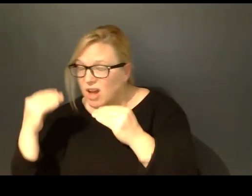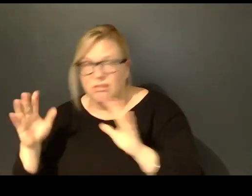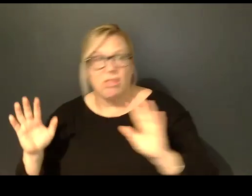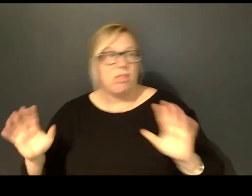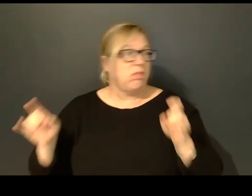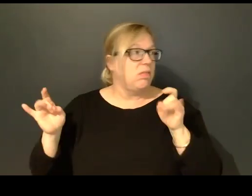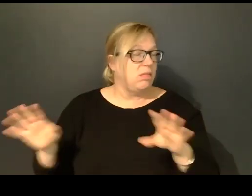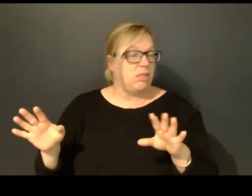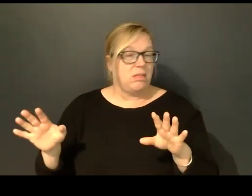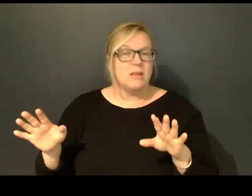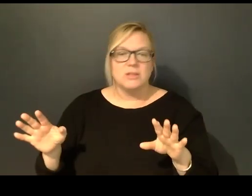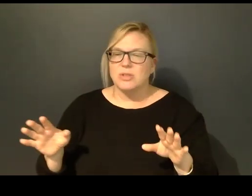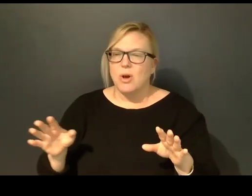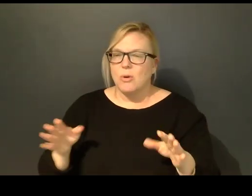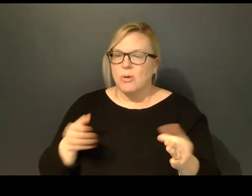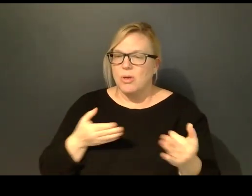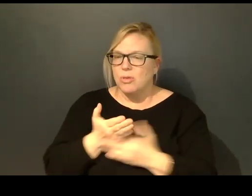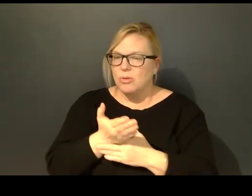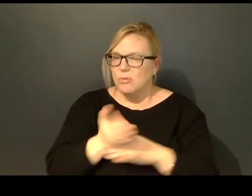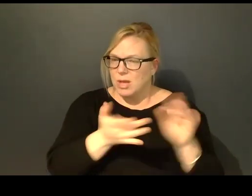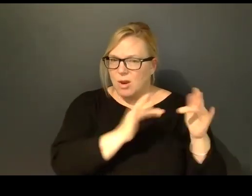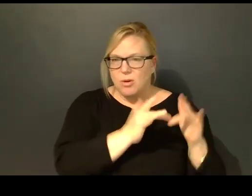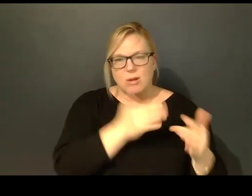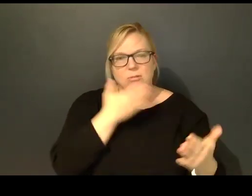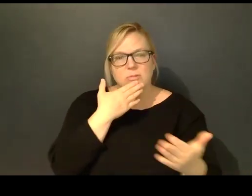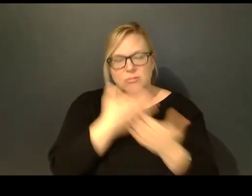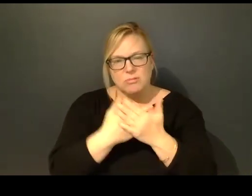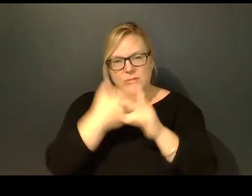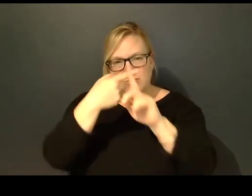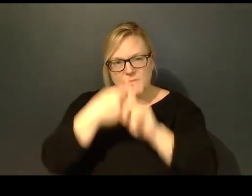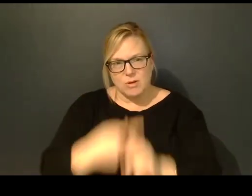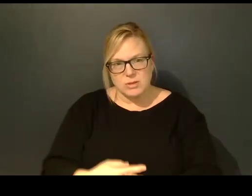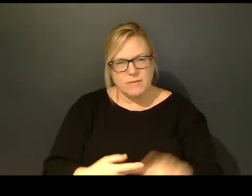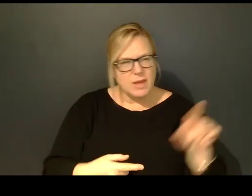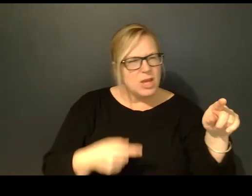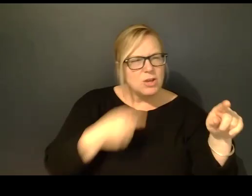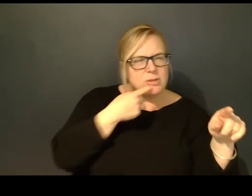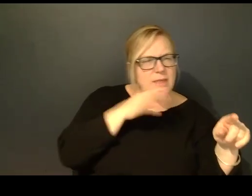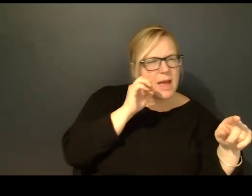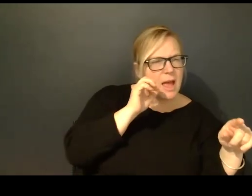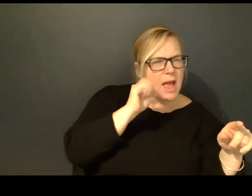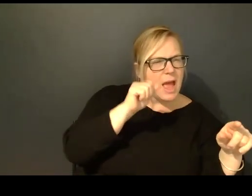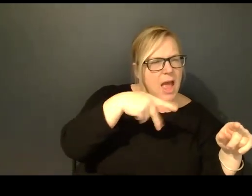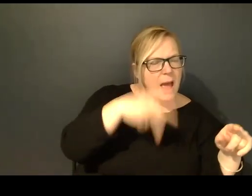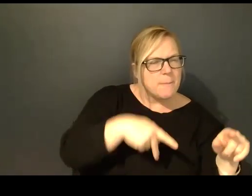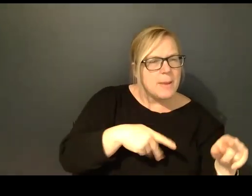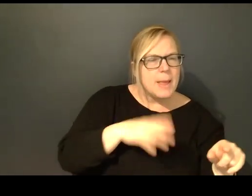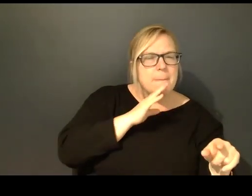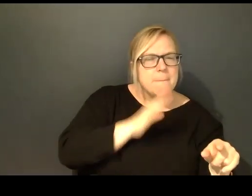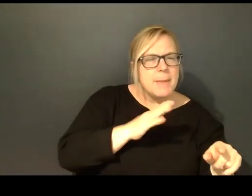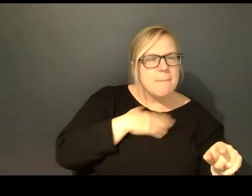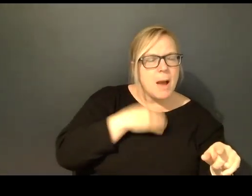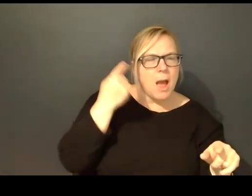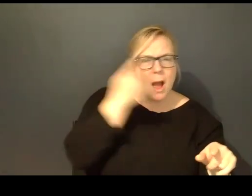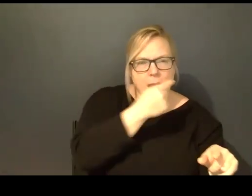definitely identify with that. What was the name of the app you said, Milena? Was it Be My Eyes? Is that? Yeah, it's one of them is Be My Eyes, and